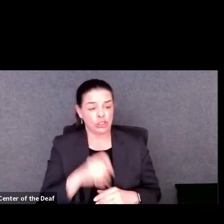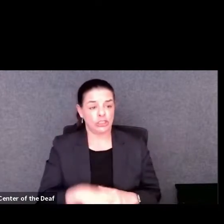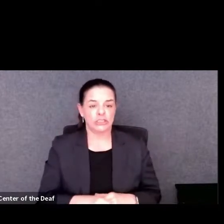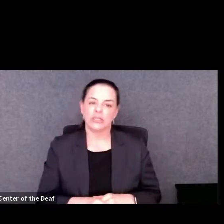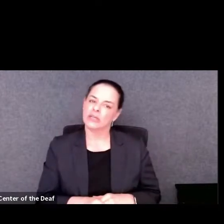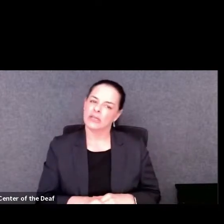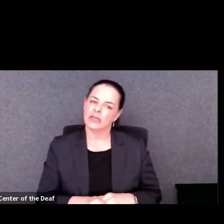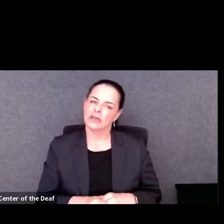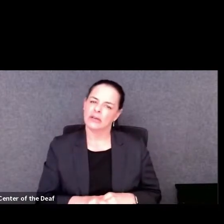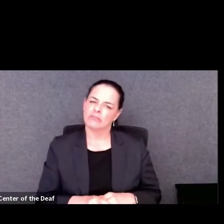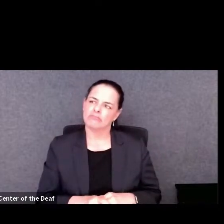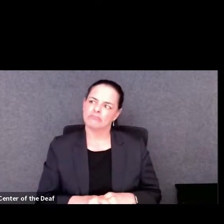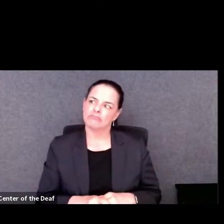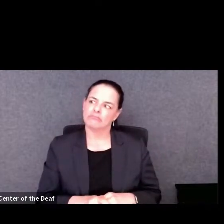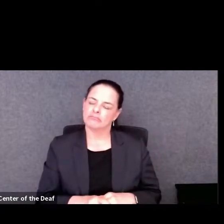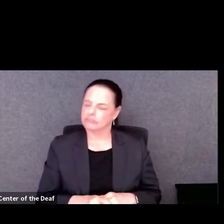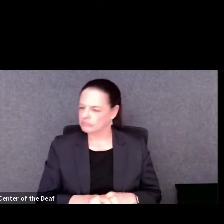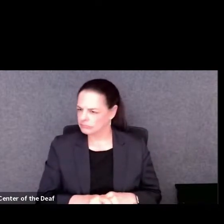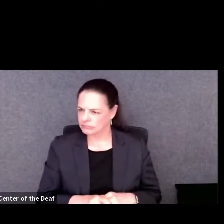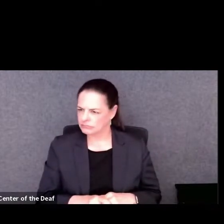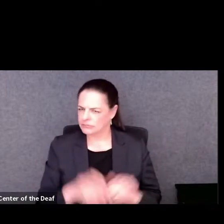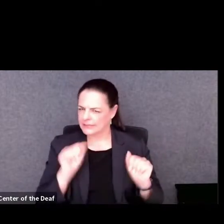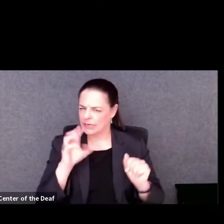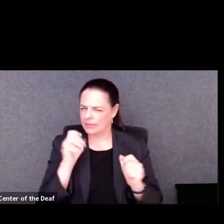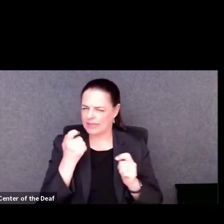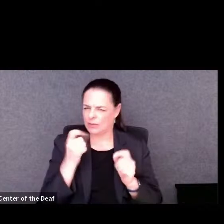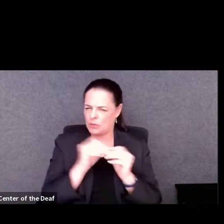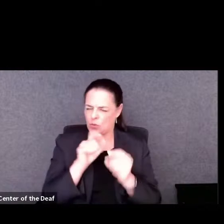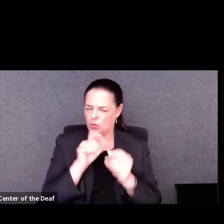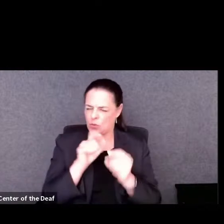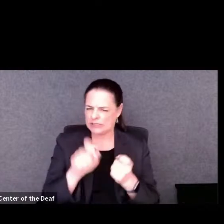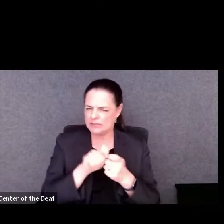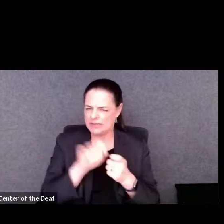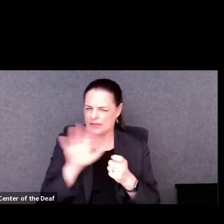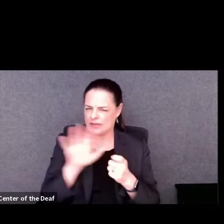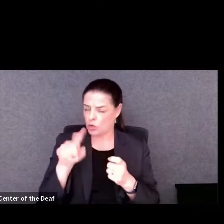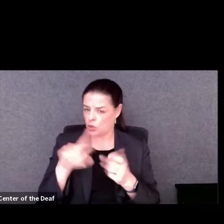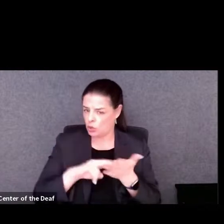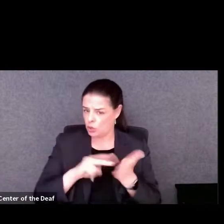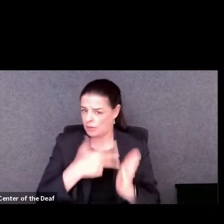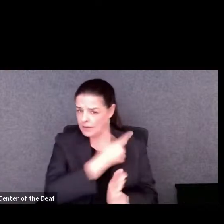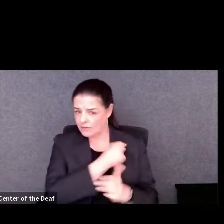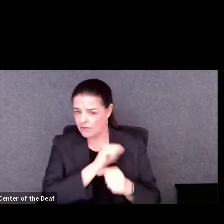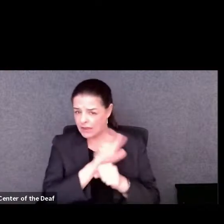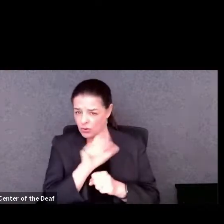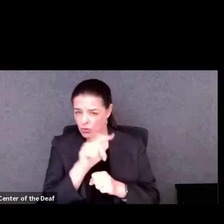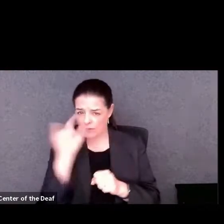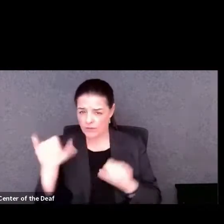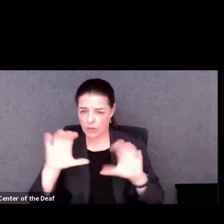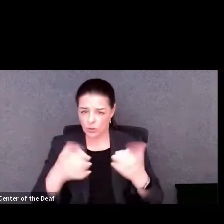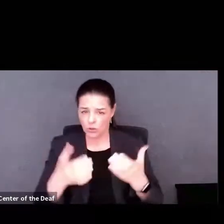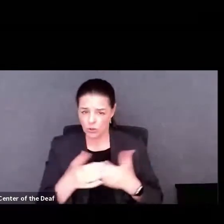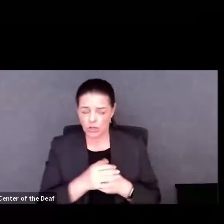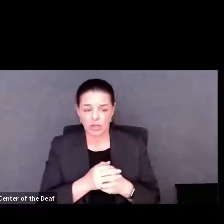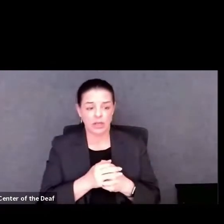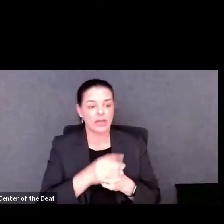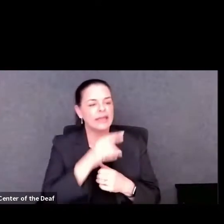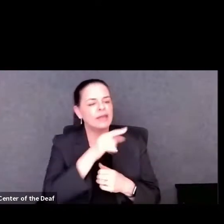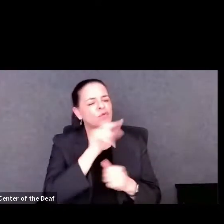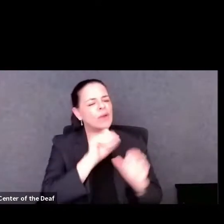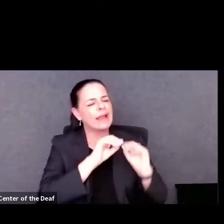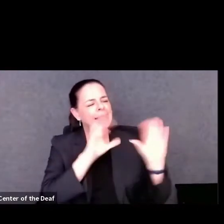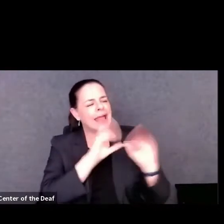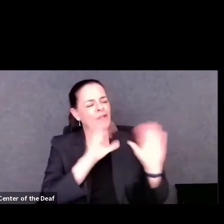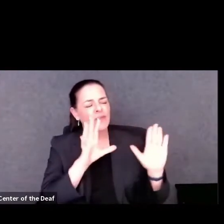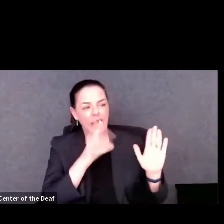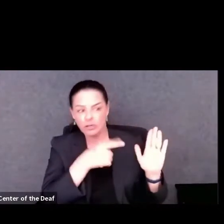Can you ask more specifically what that means? The vaccination rate in that population? Yeah, JJ, if you can clarify, if you're looking